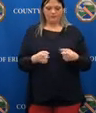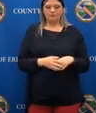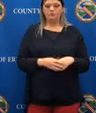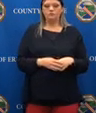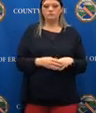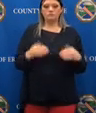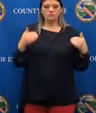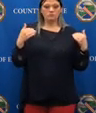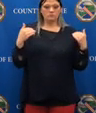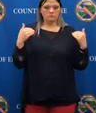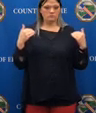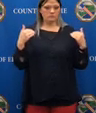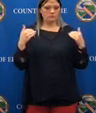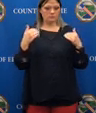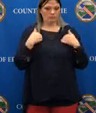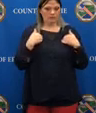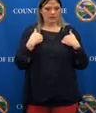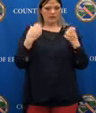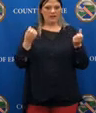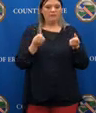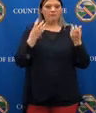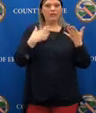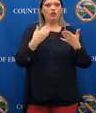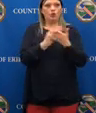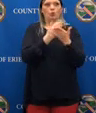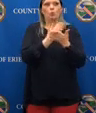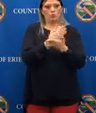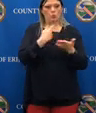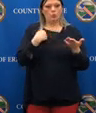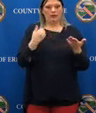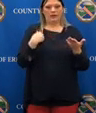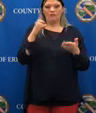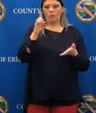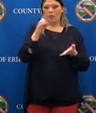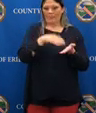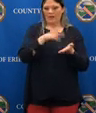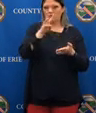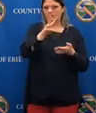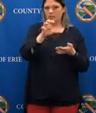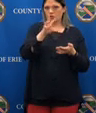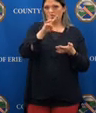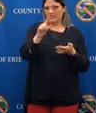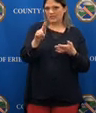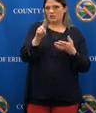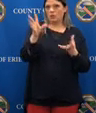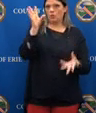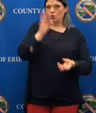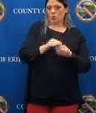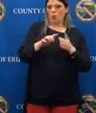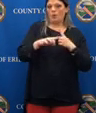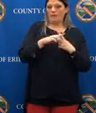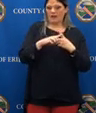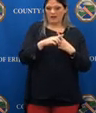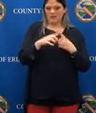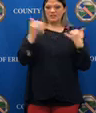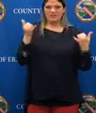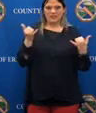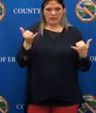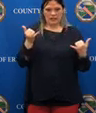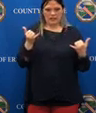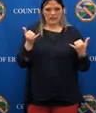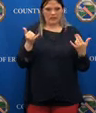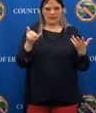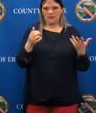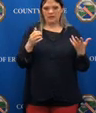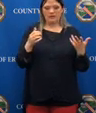have a number of new cases. There's 1,661 total positive cases today, all labs. We didn't come up with